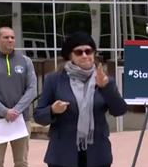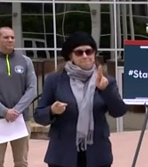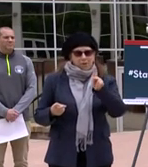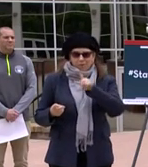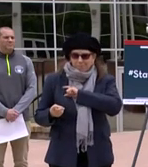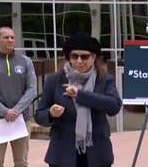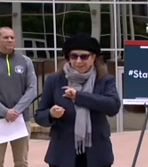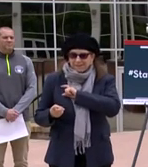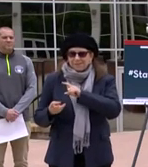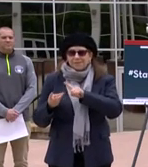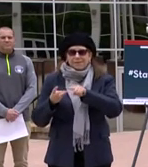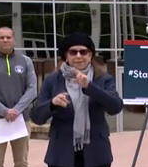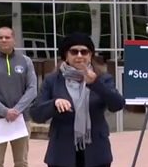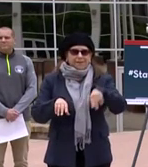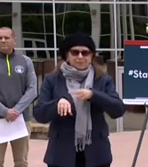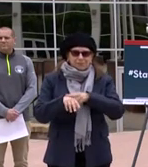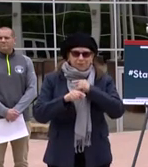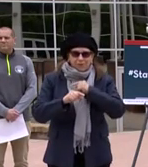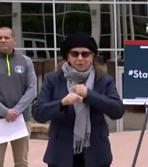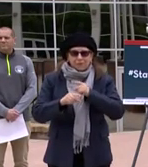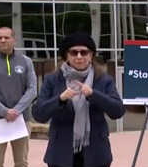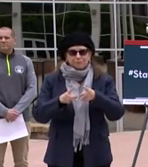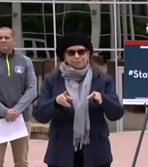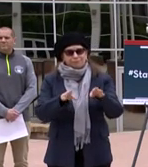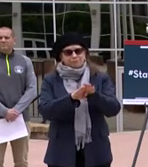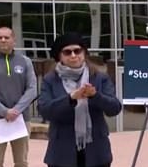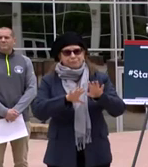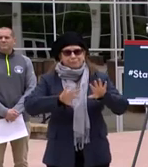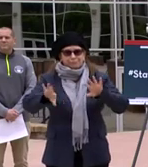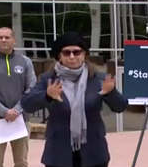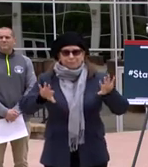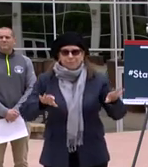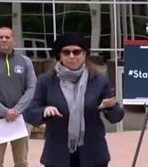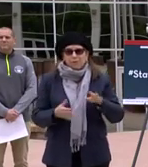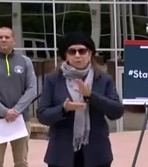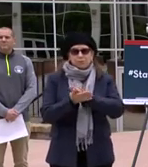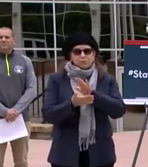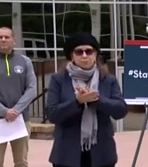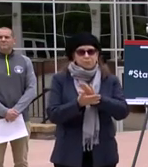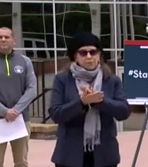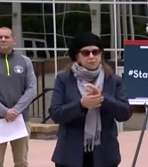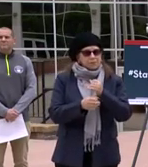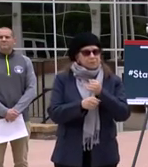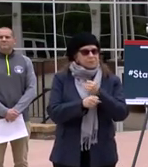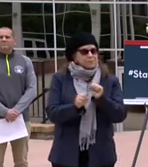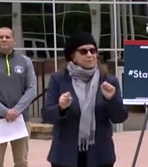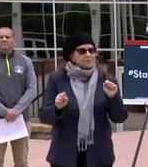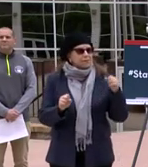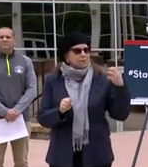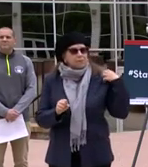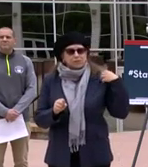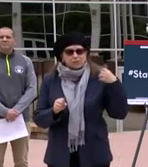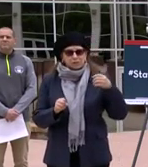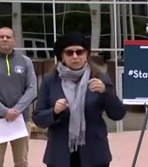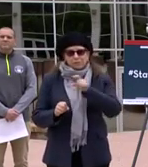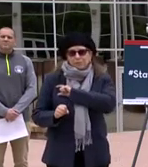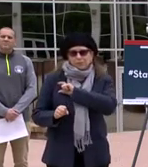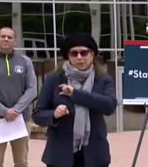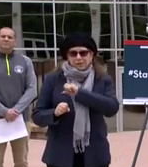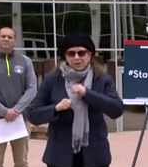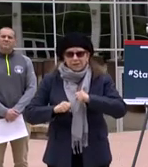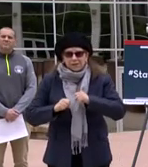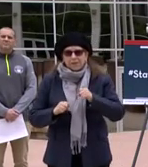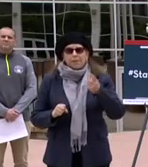safety officers, so that they could be deployed to parks and playgrounds and recreation spots where we